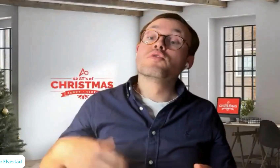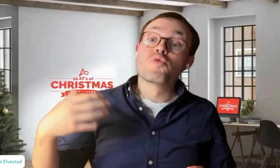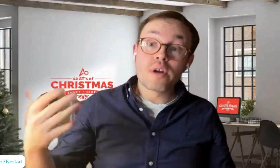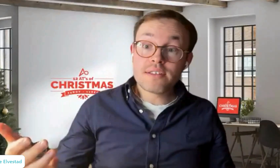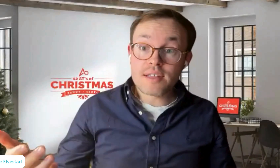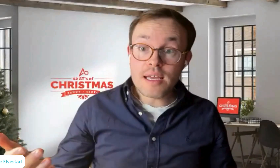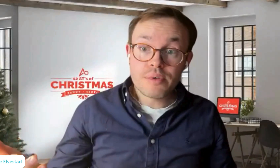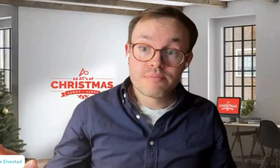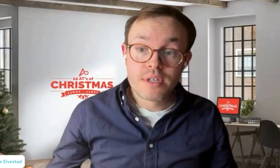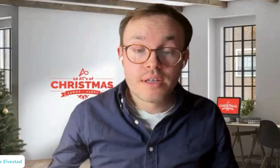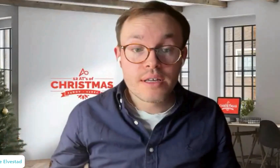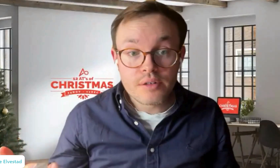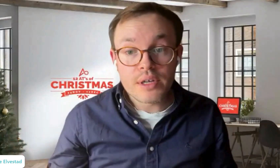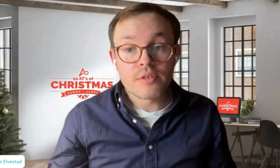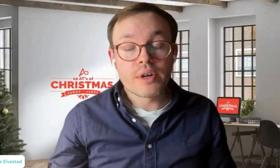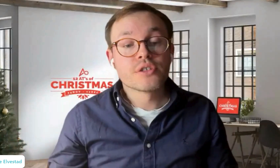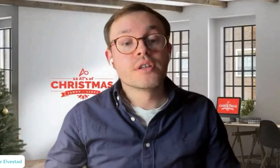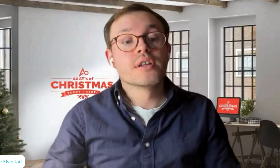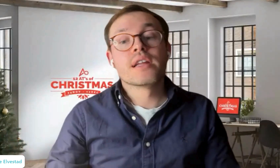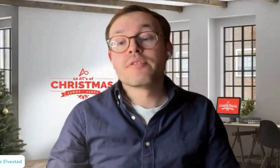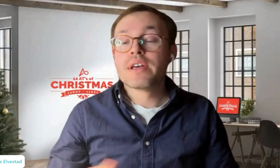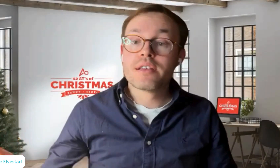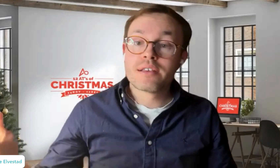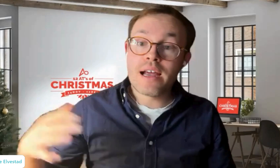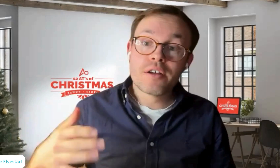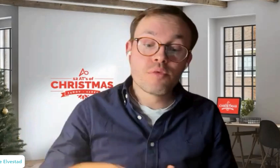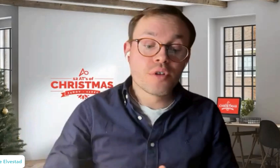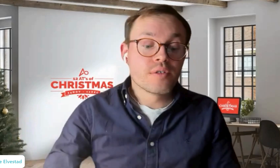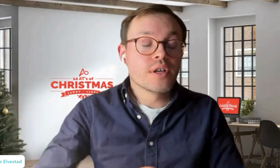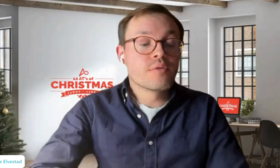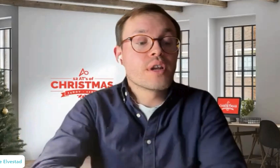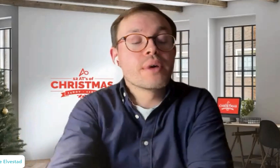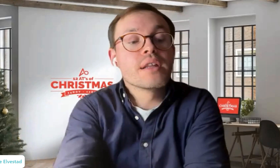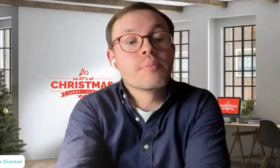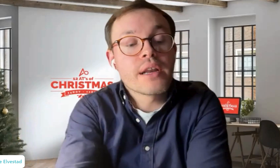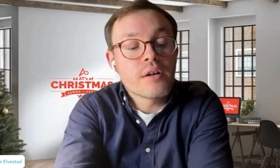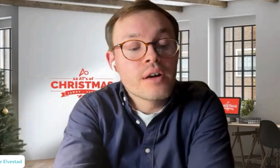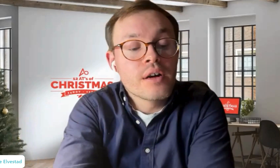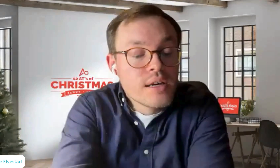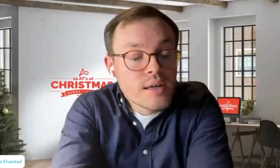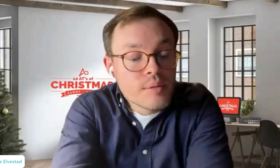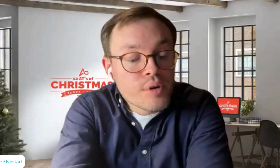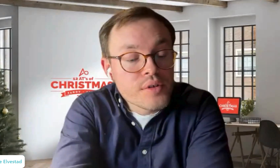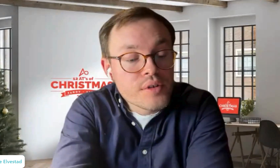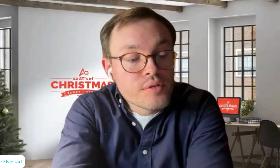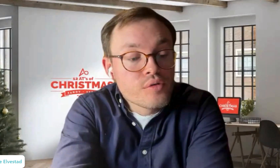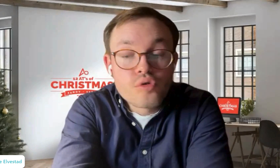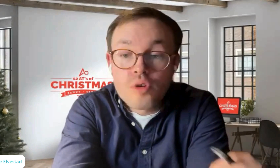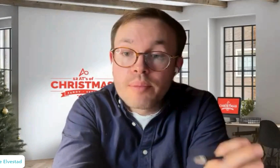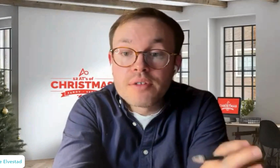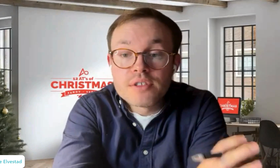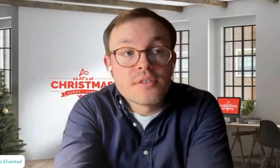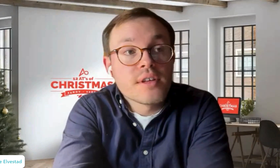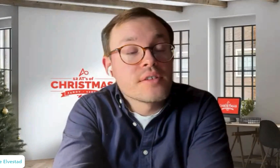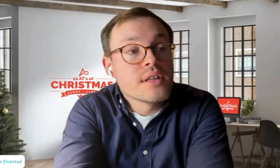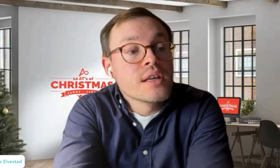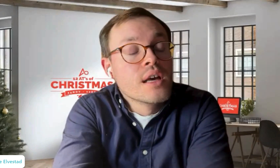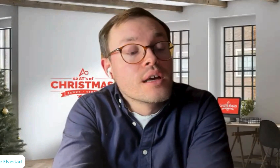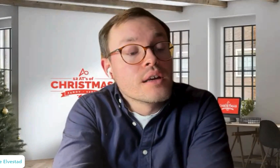great step in the right direction, Mm. and I think Karen would have been the better person to talk about the GCSE and